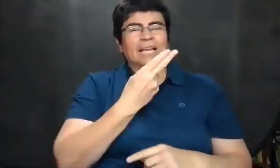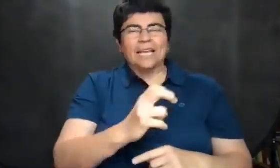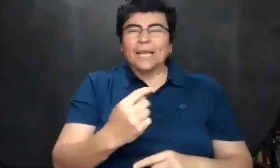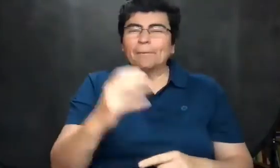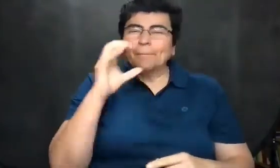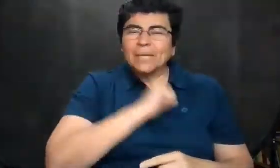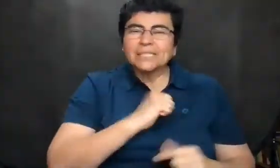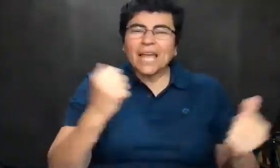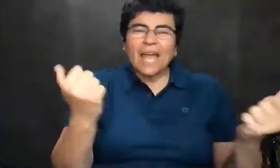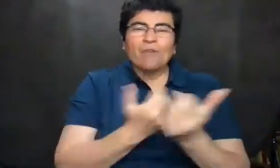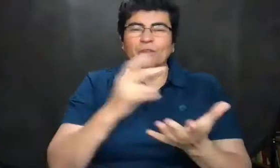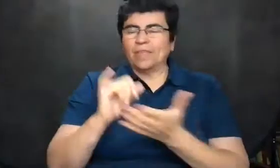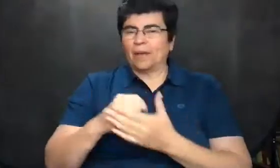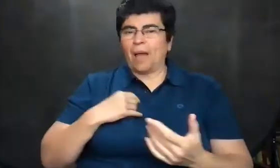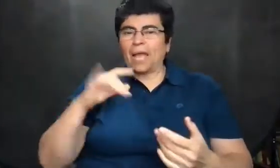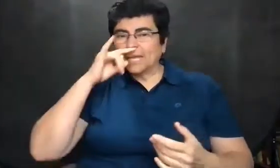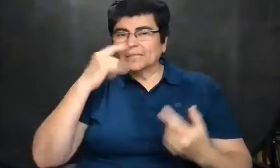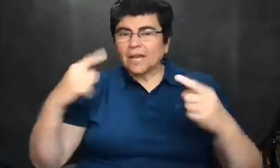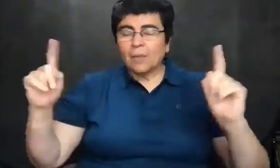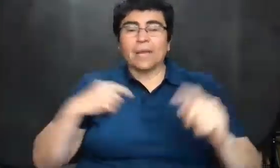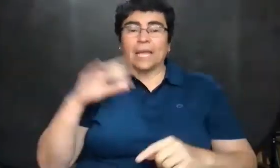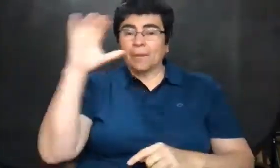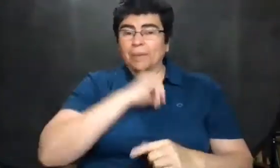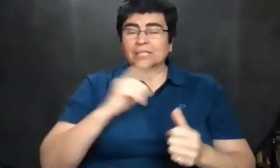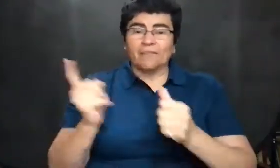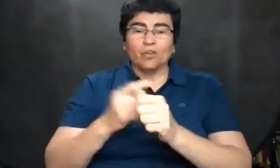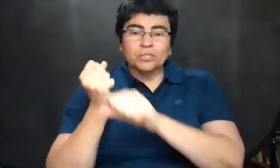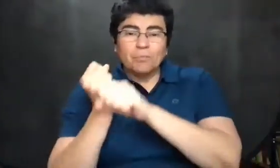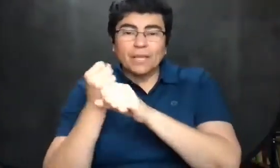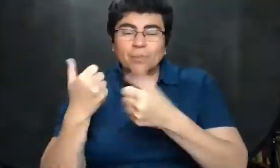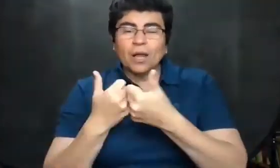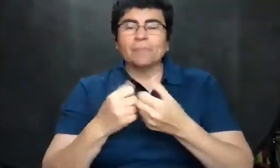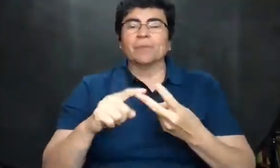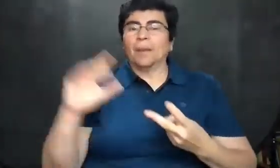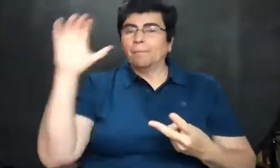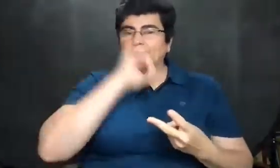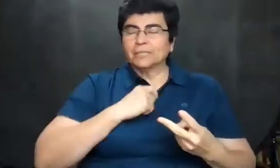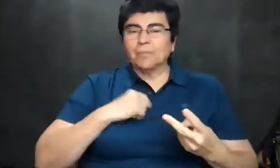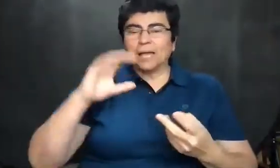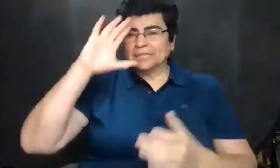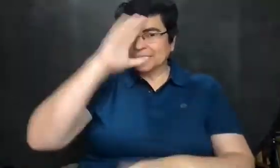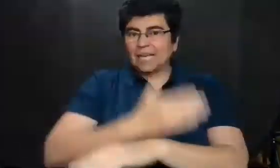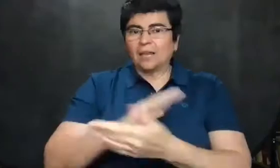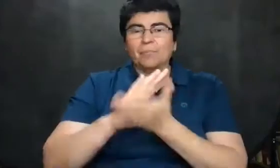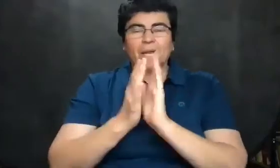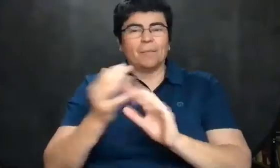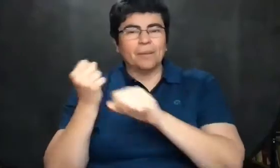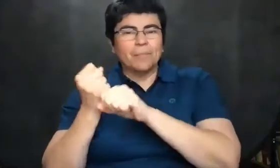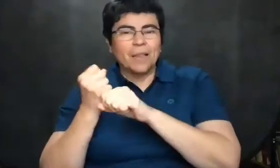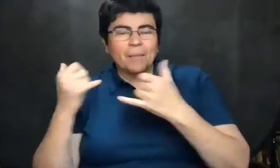kids had accomplished. He missed the first Little League, you know, he missed my son being an all-star Little League player. He missed the hockey games, you know,